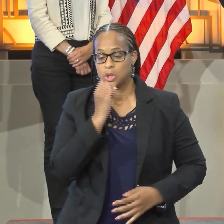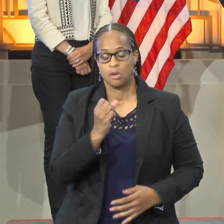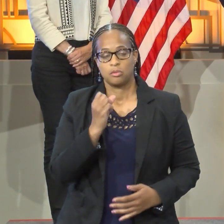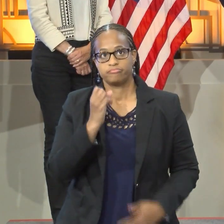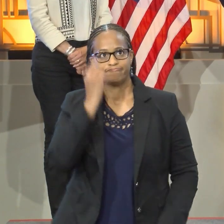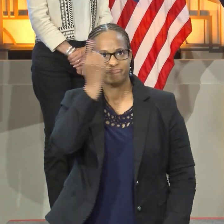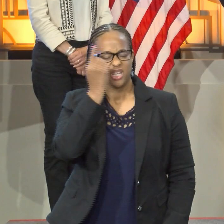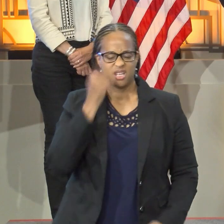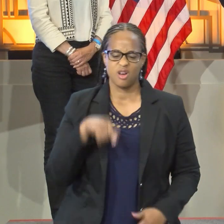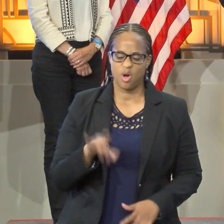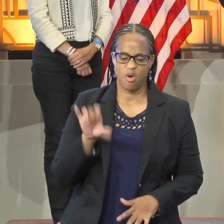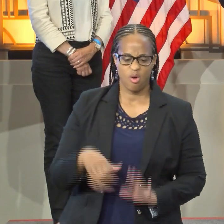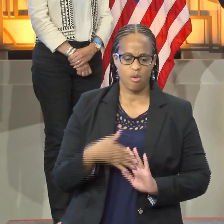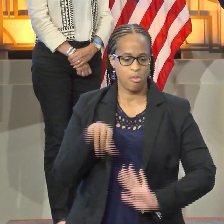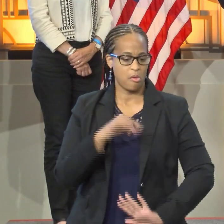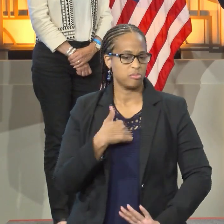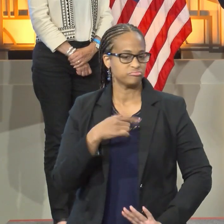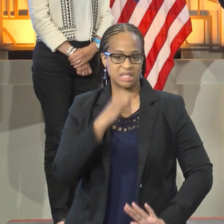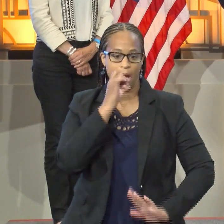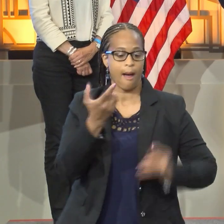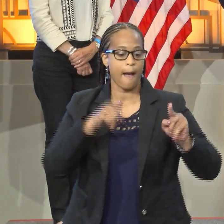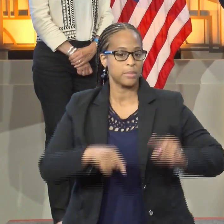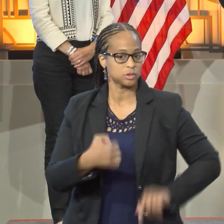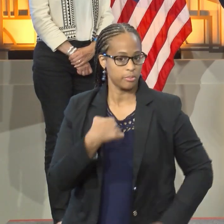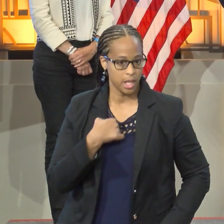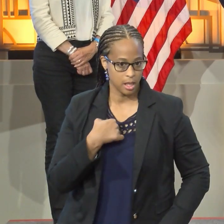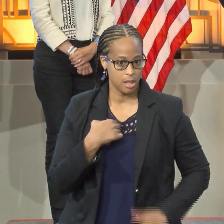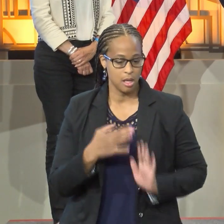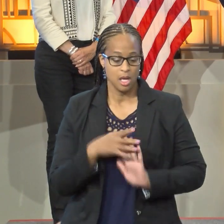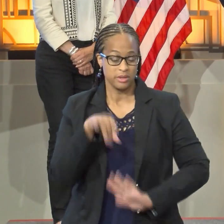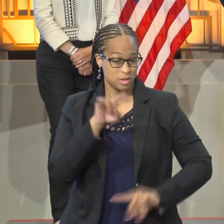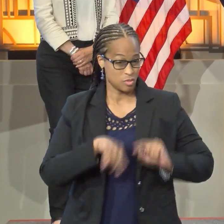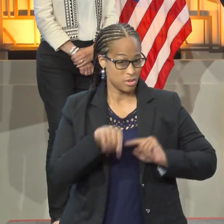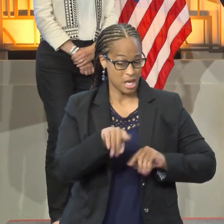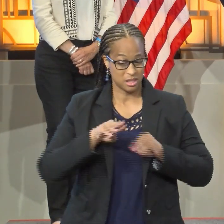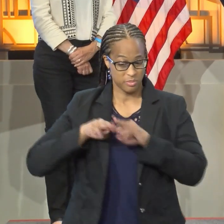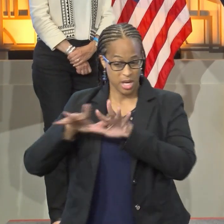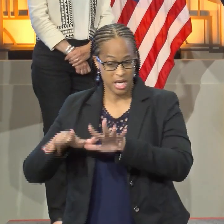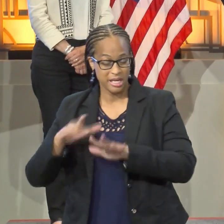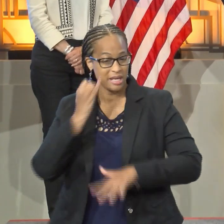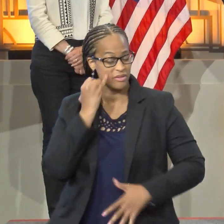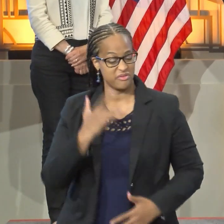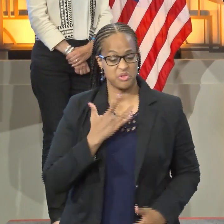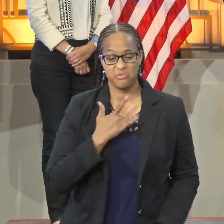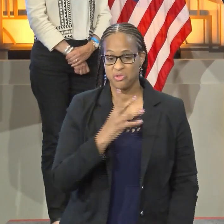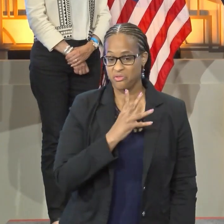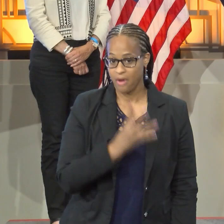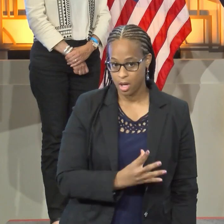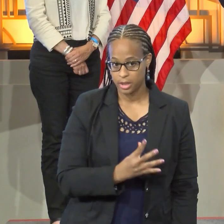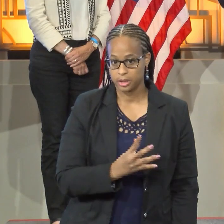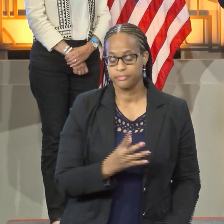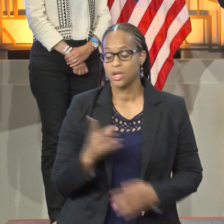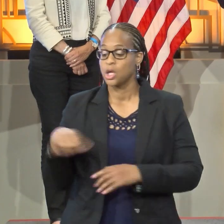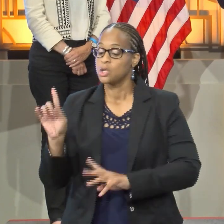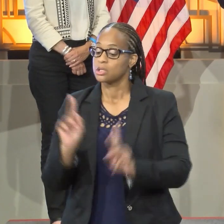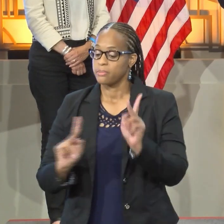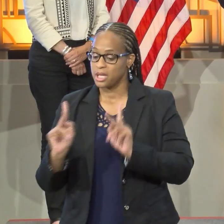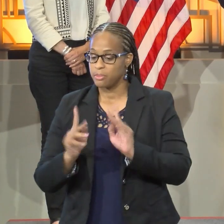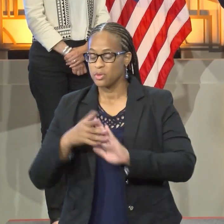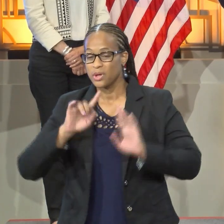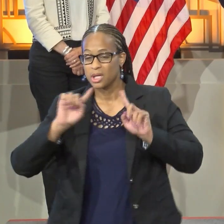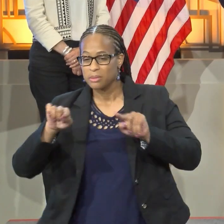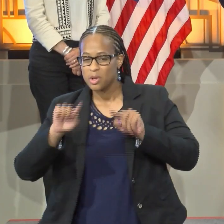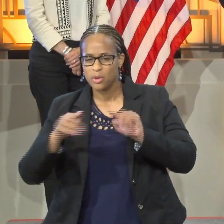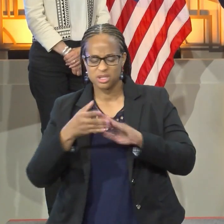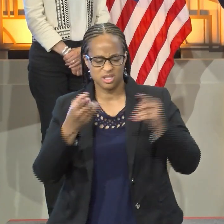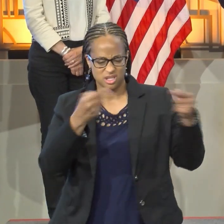think that you're so strong that you cannot be a carrier, and even if you're feeling well. To the people who are at these